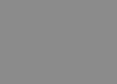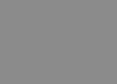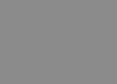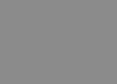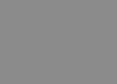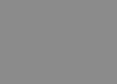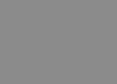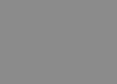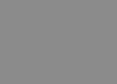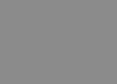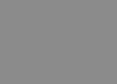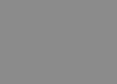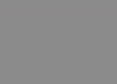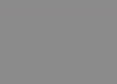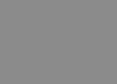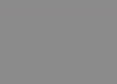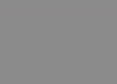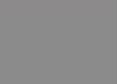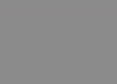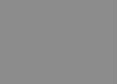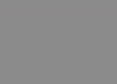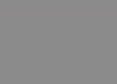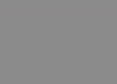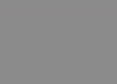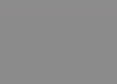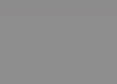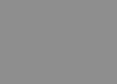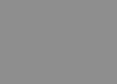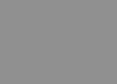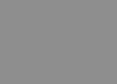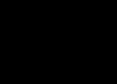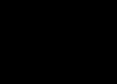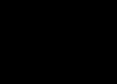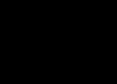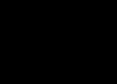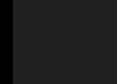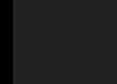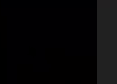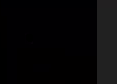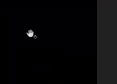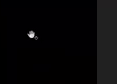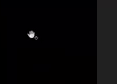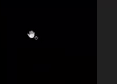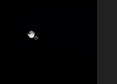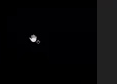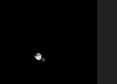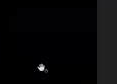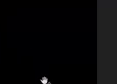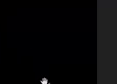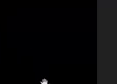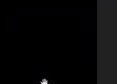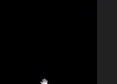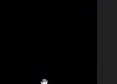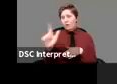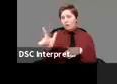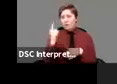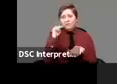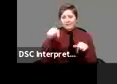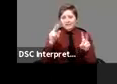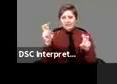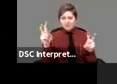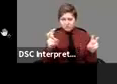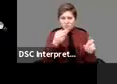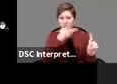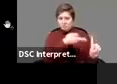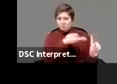We want to let everyone know that we are also going to be holding a town hall on this issue. As you